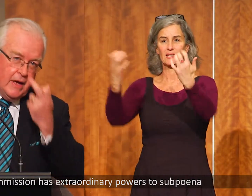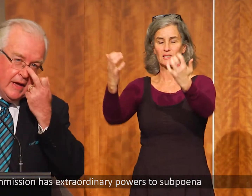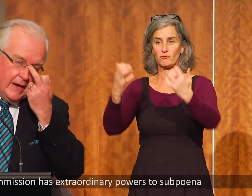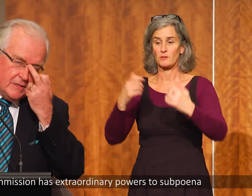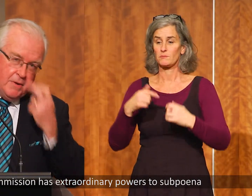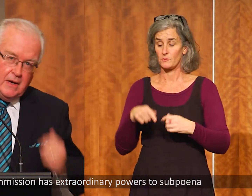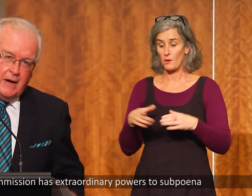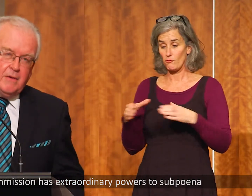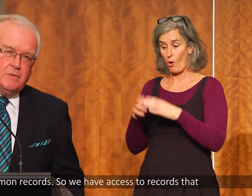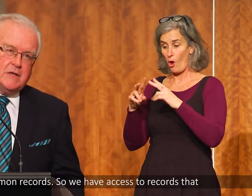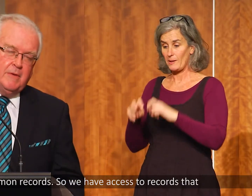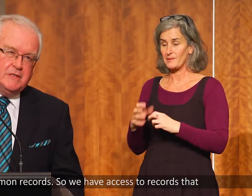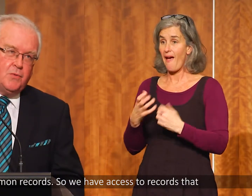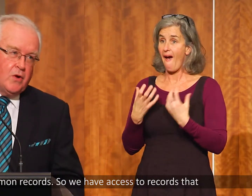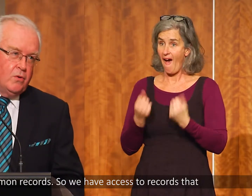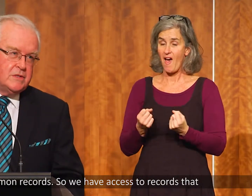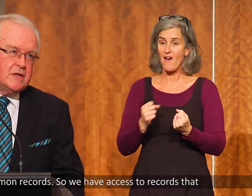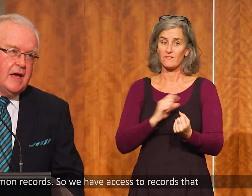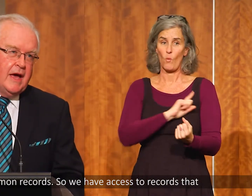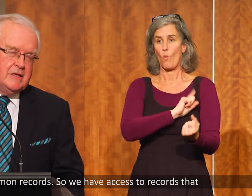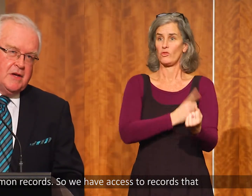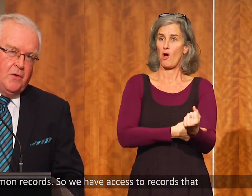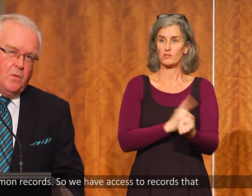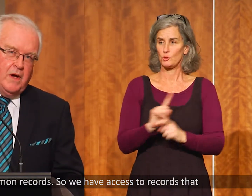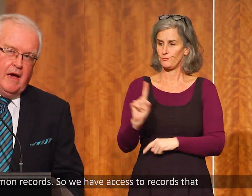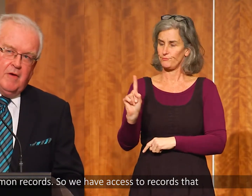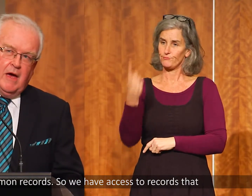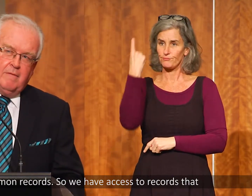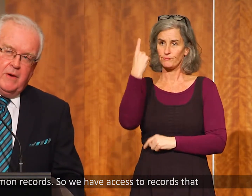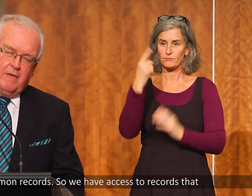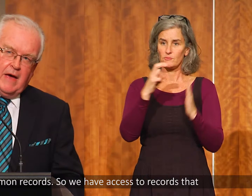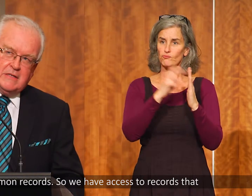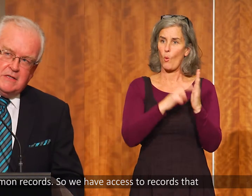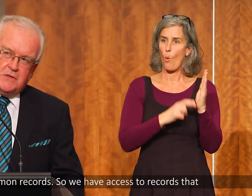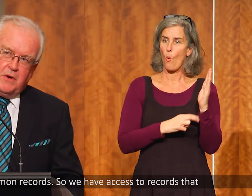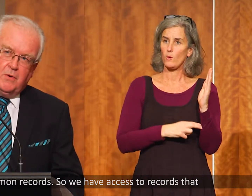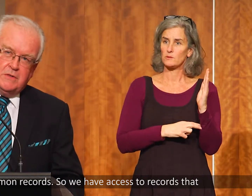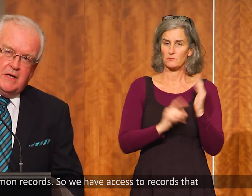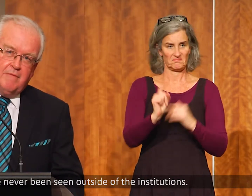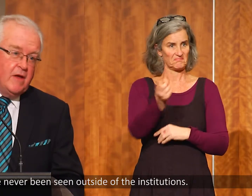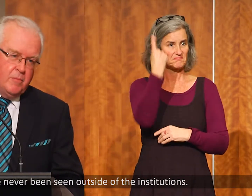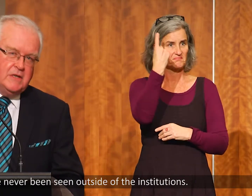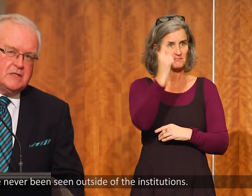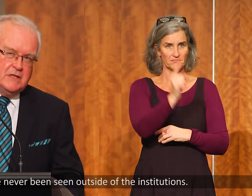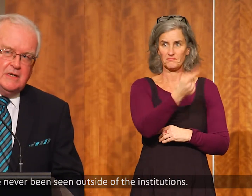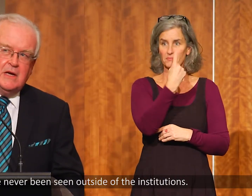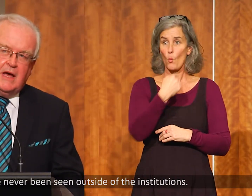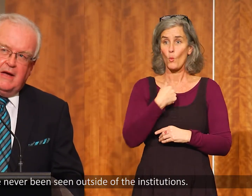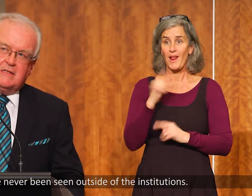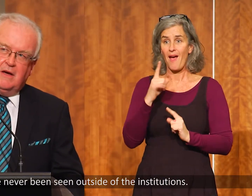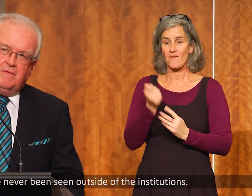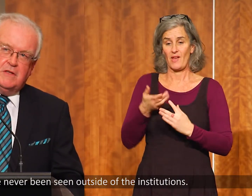to subpoena or summons records. And so we have access to records that have never been